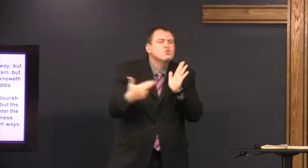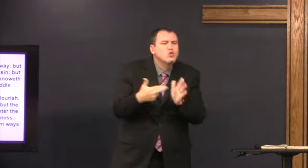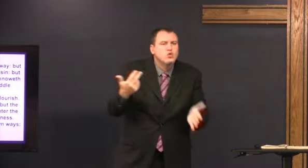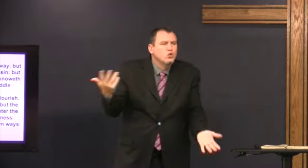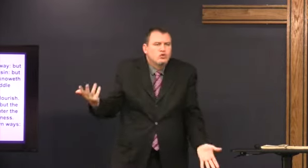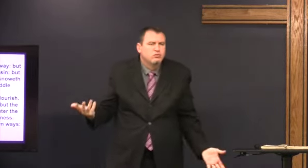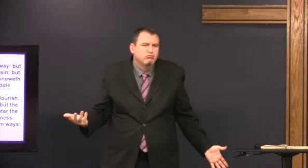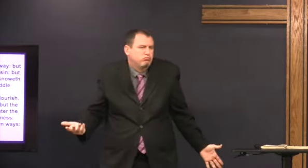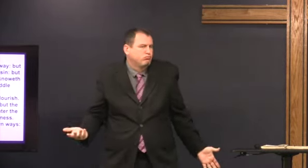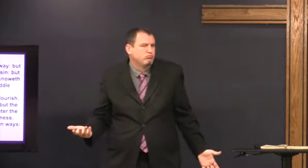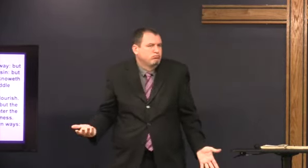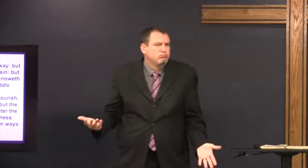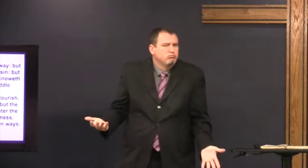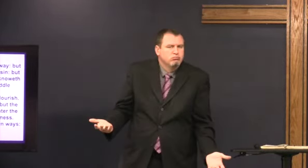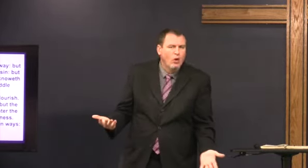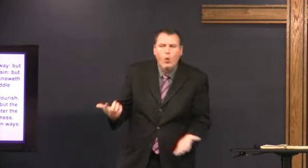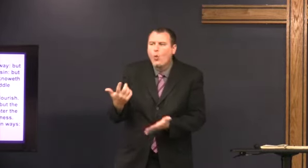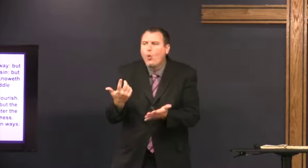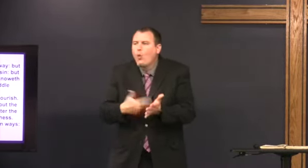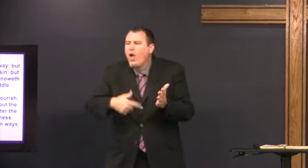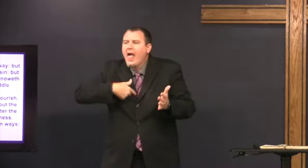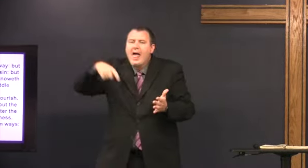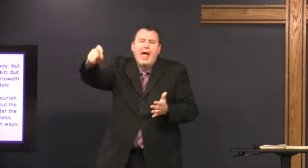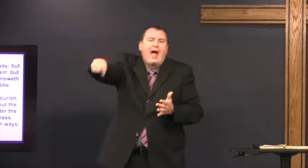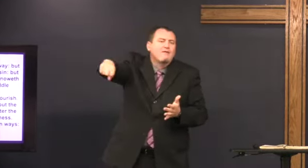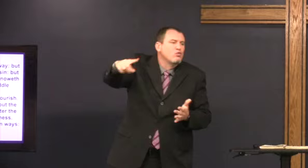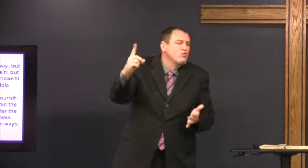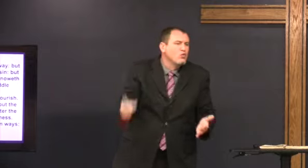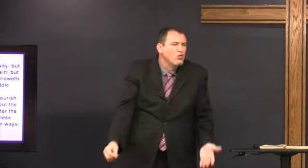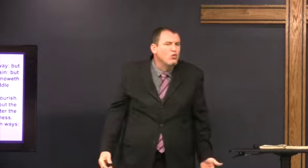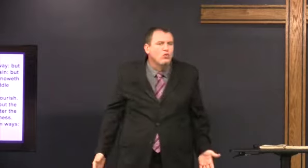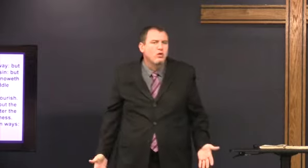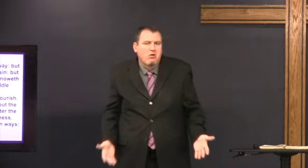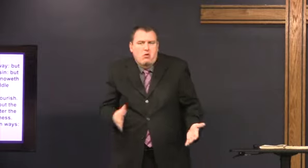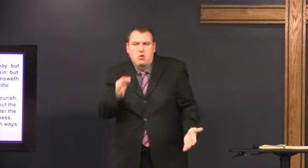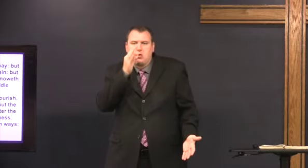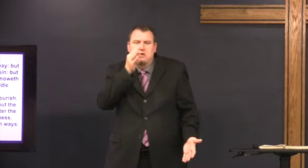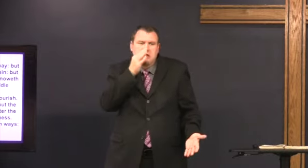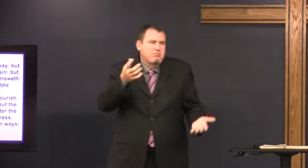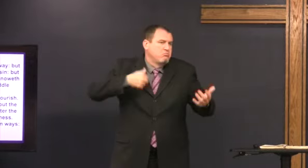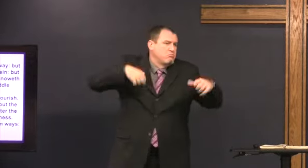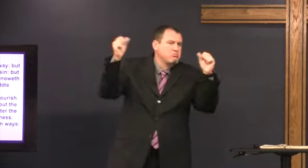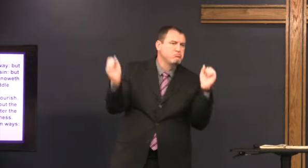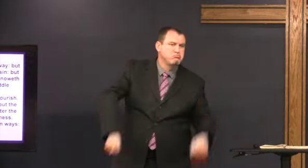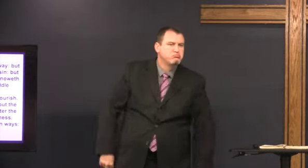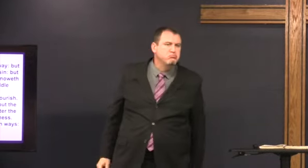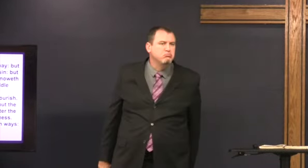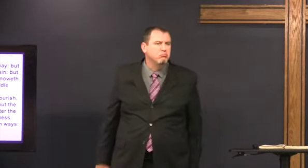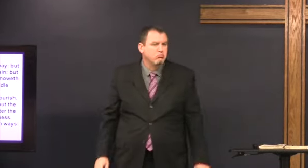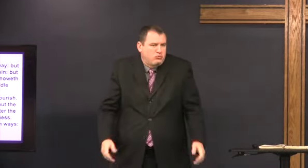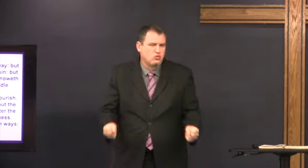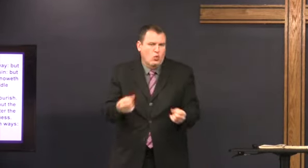this? No. What do these rules have to do with me? I can smoke pot if I want